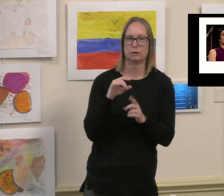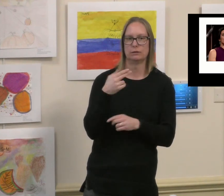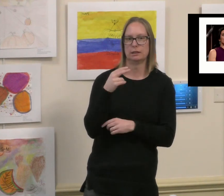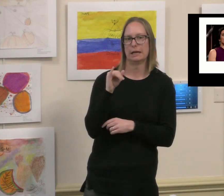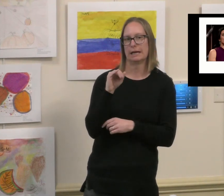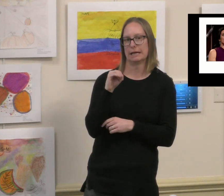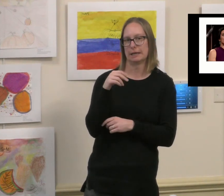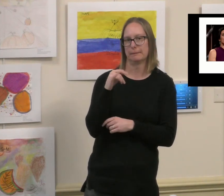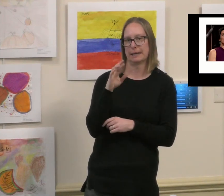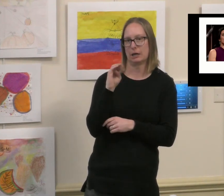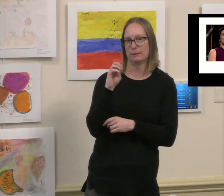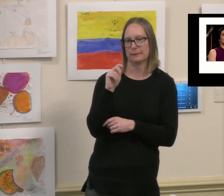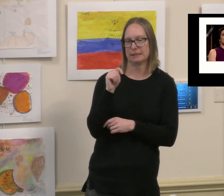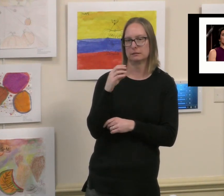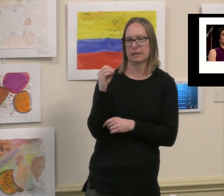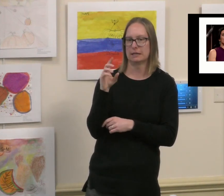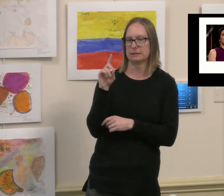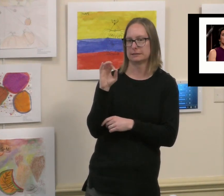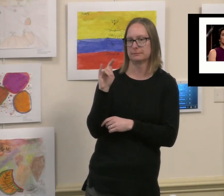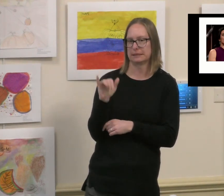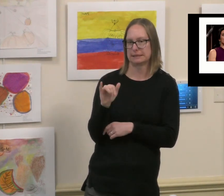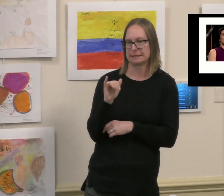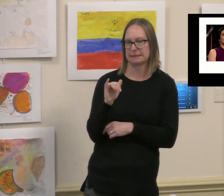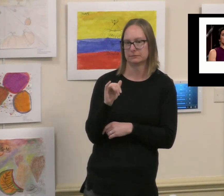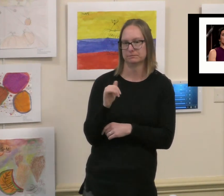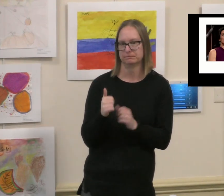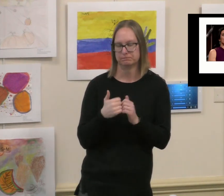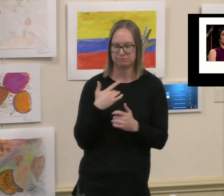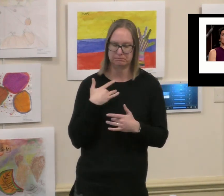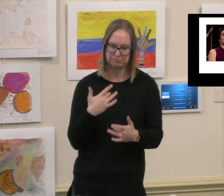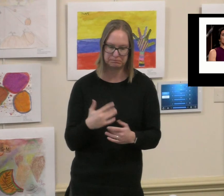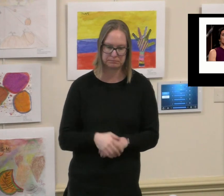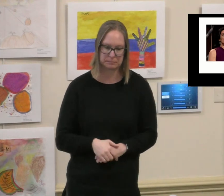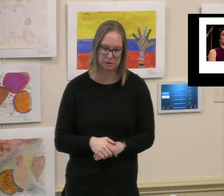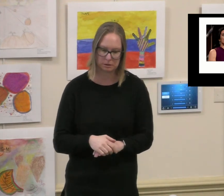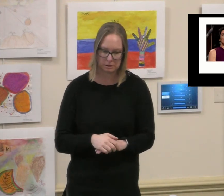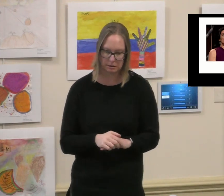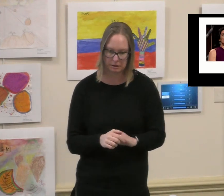So we don't typically use the term hearing impairment or disability.